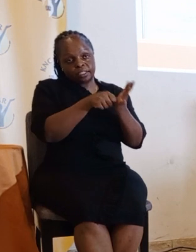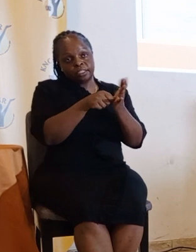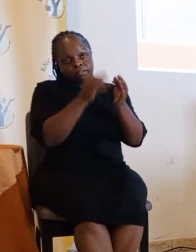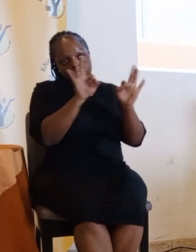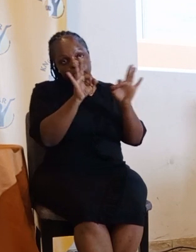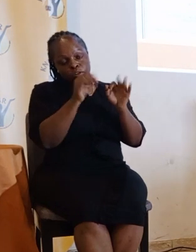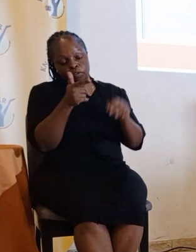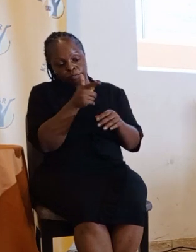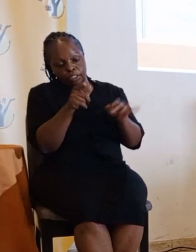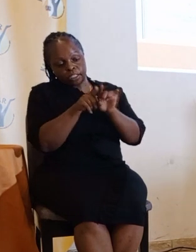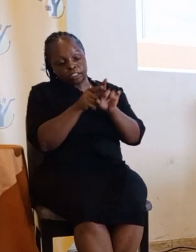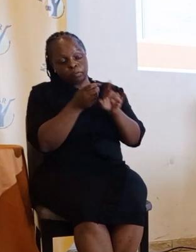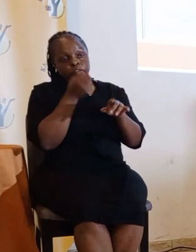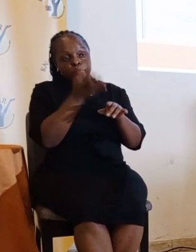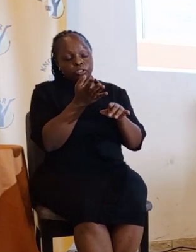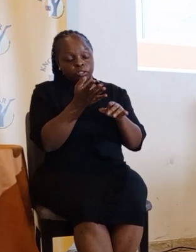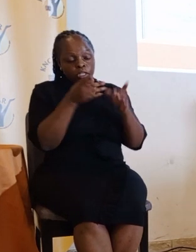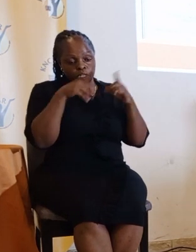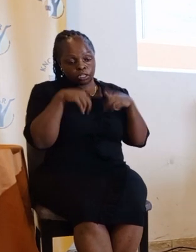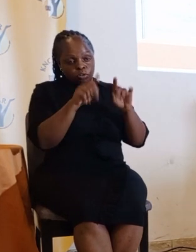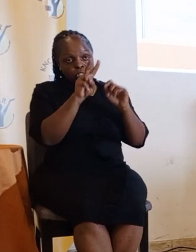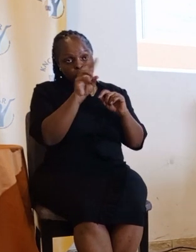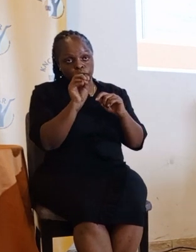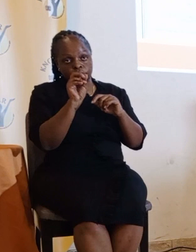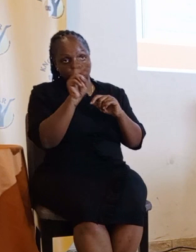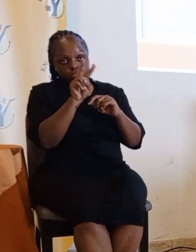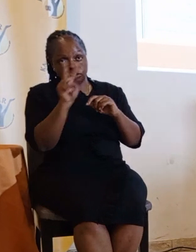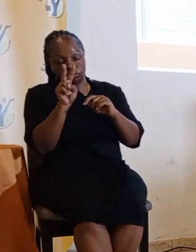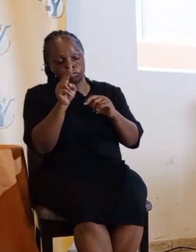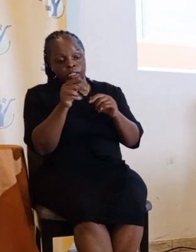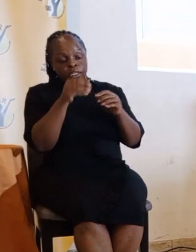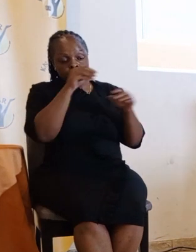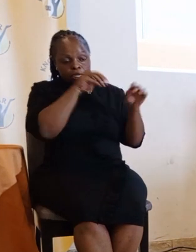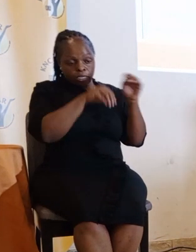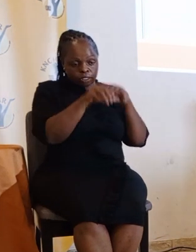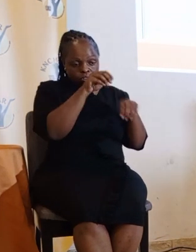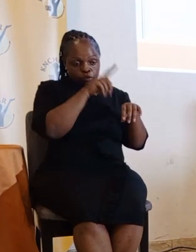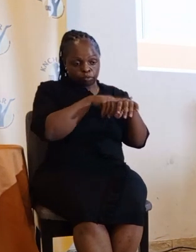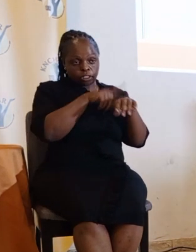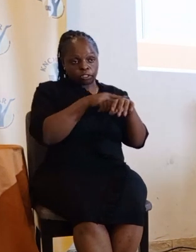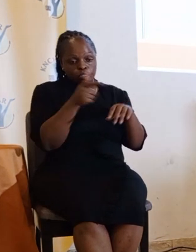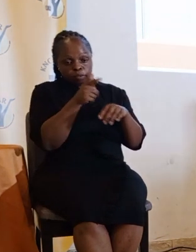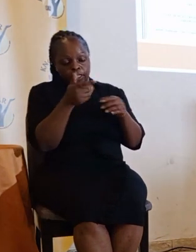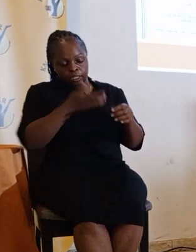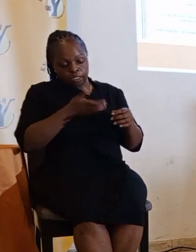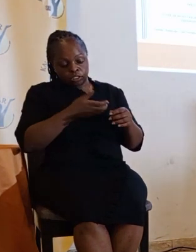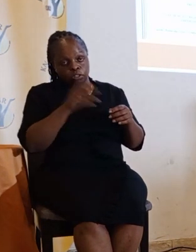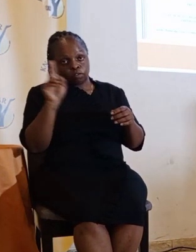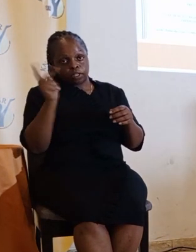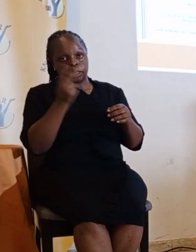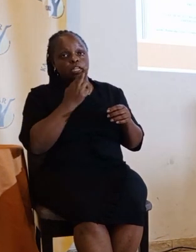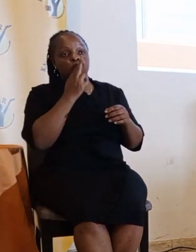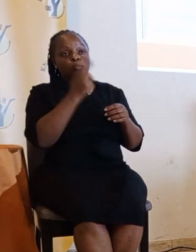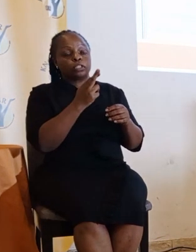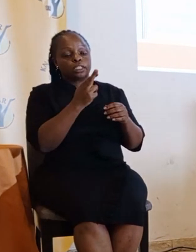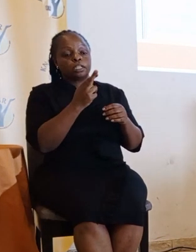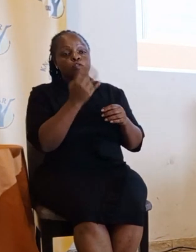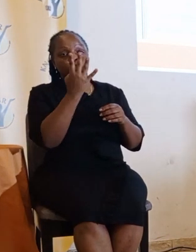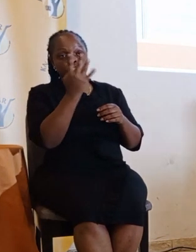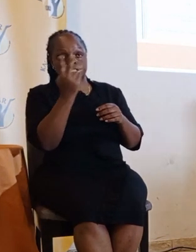information. During the 2022 election period, the Media Council of Kenya reported that at least